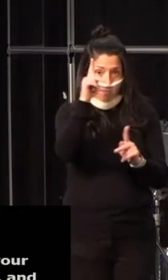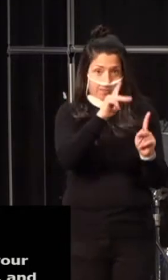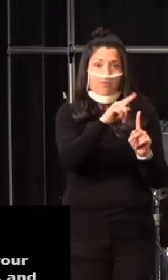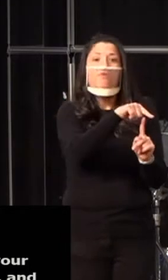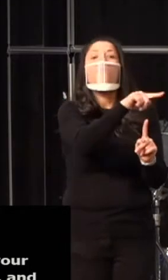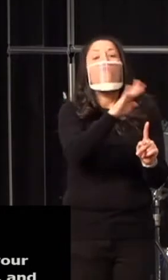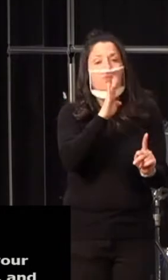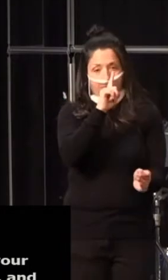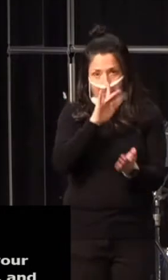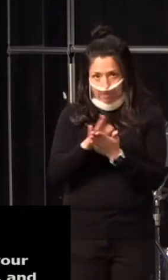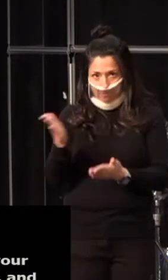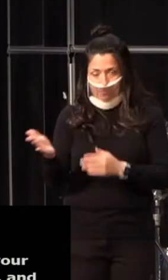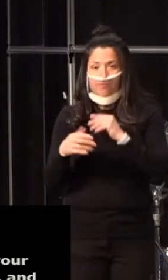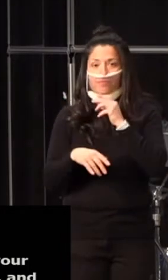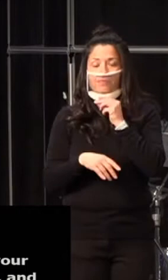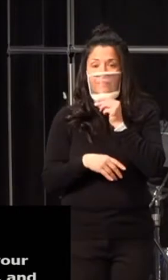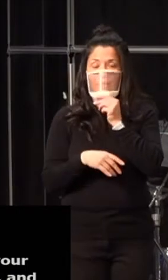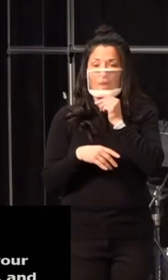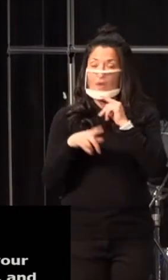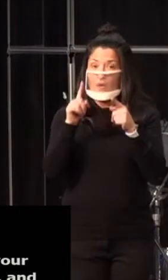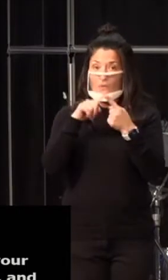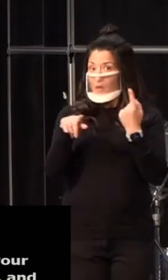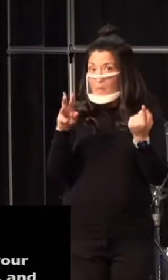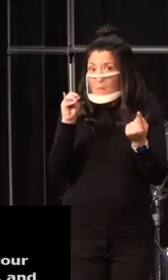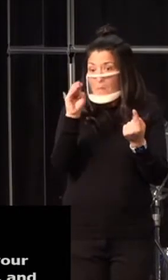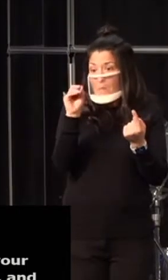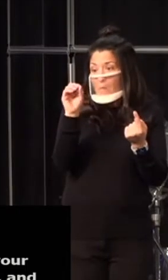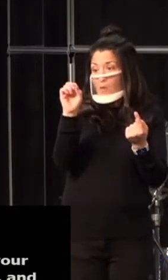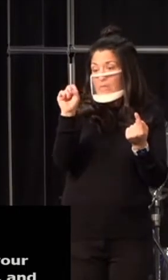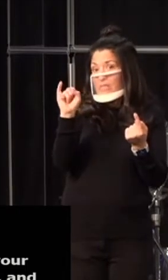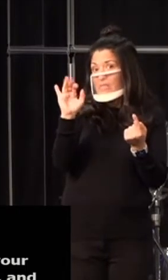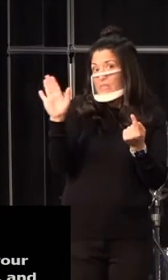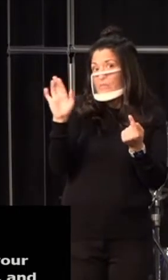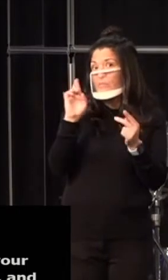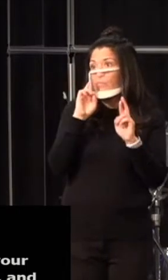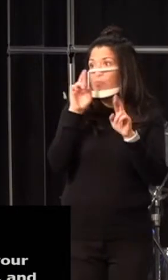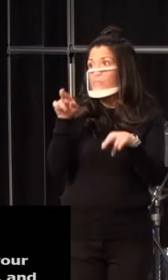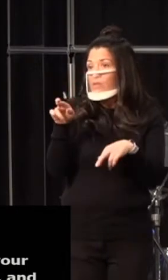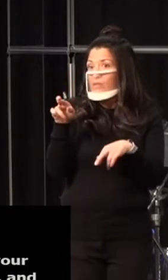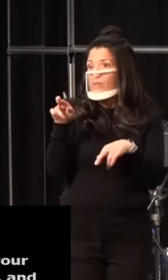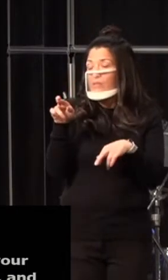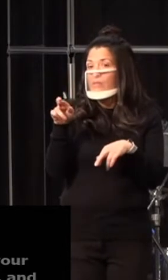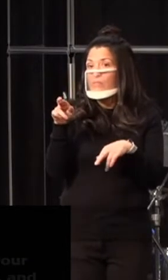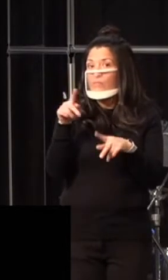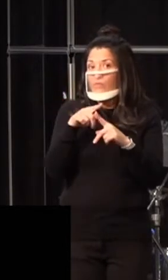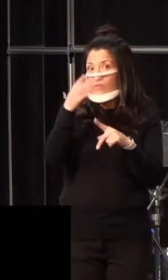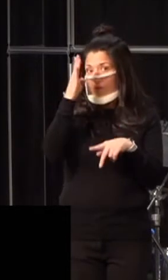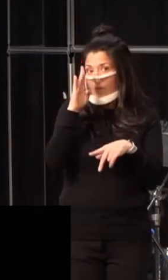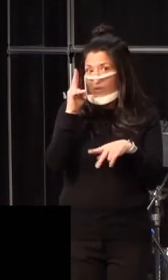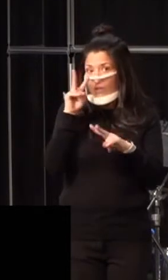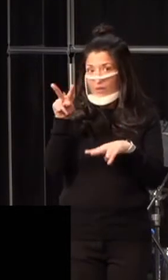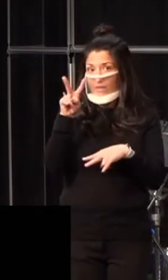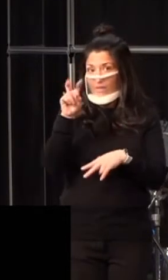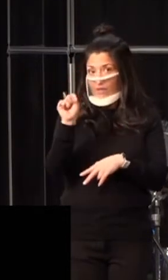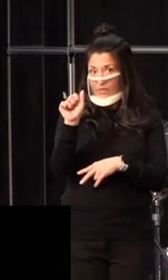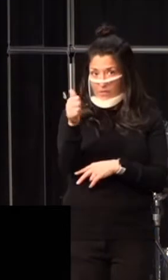So what is Moses' response to this these signs that God gives him? Let's look at verse 10.